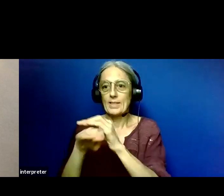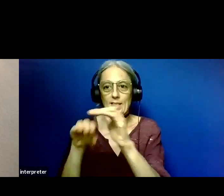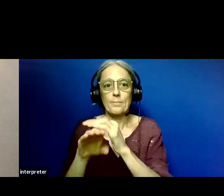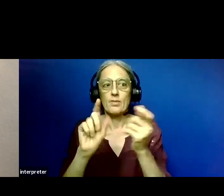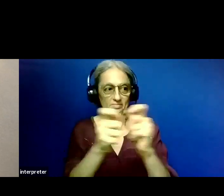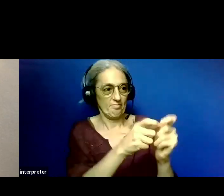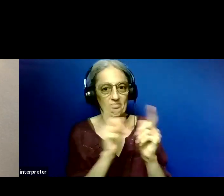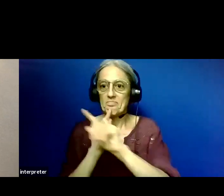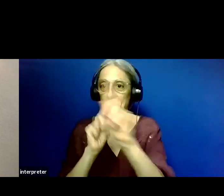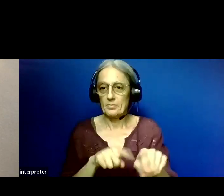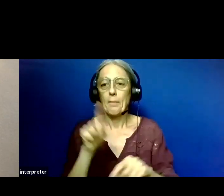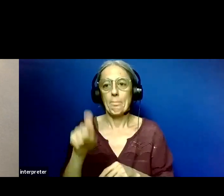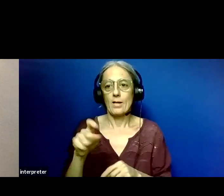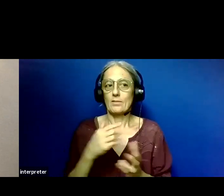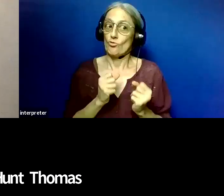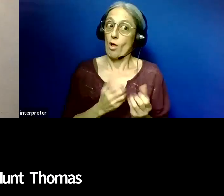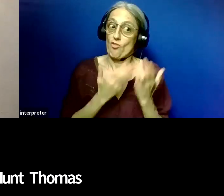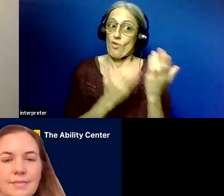accessible.